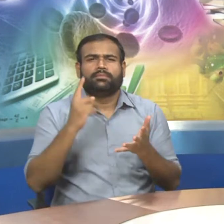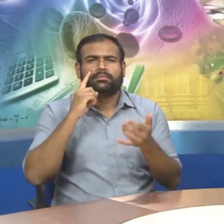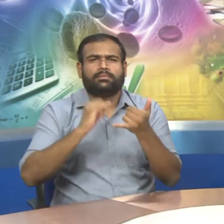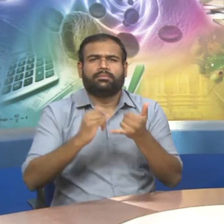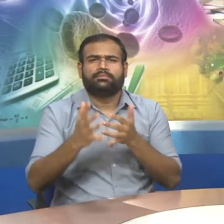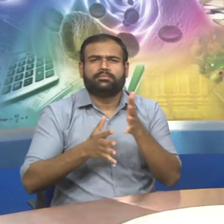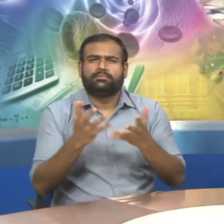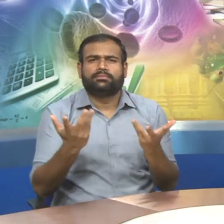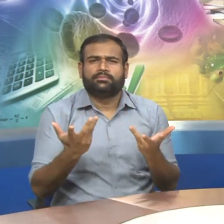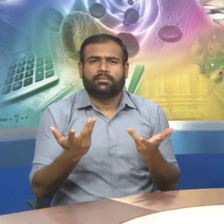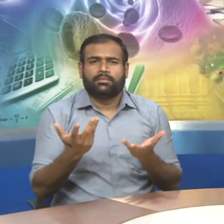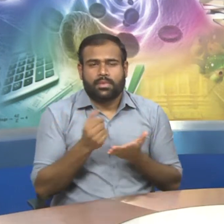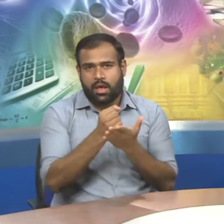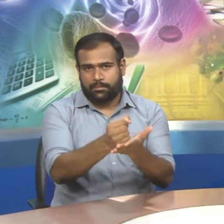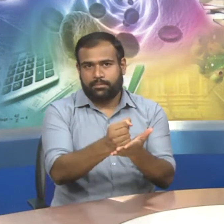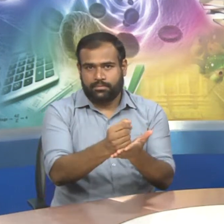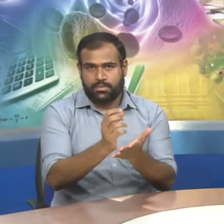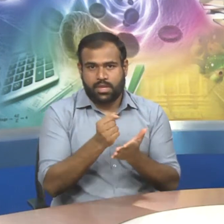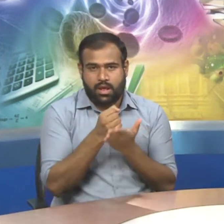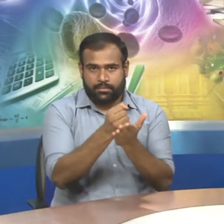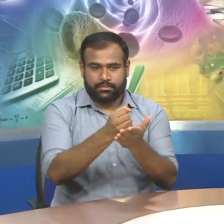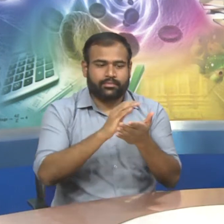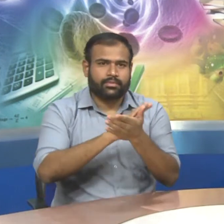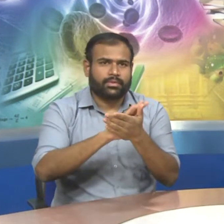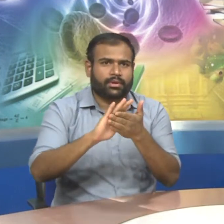For example, see the word help.